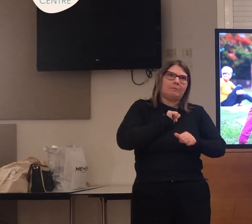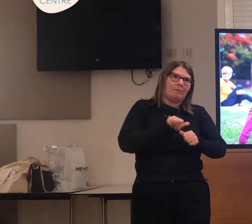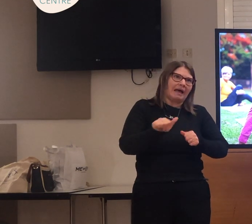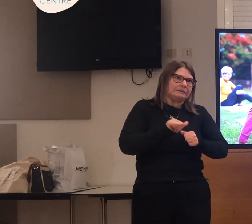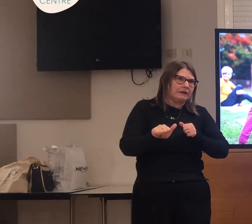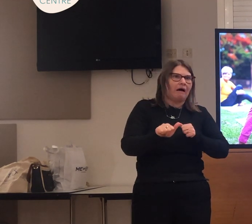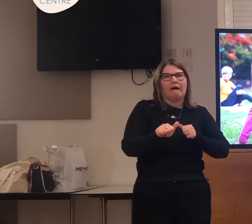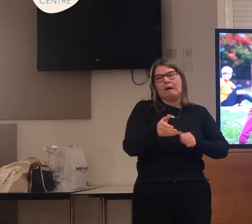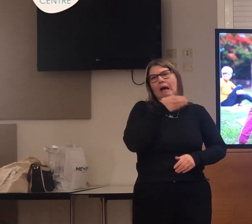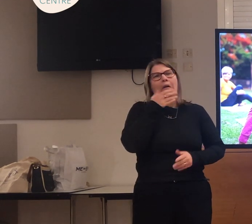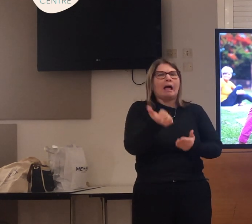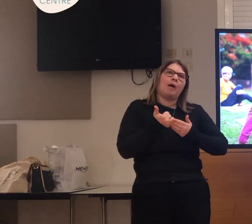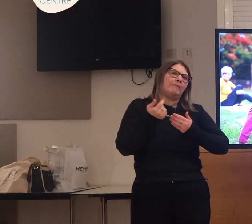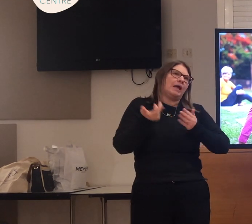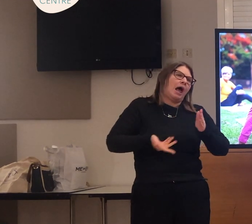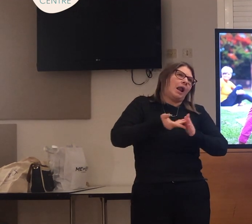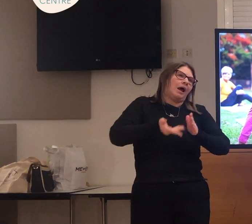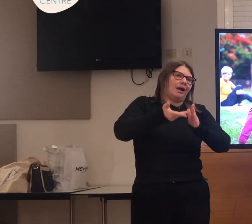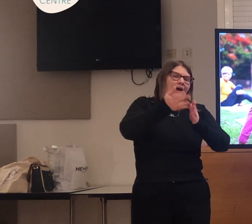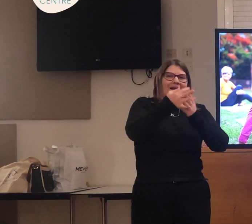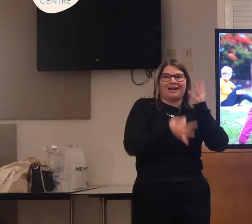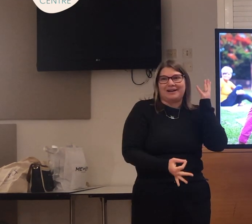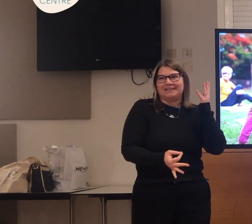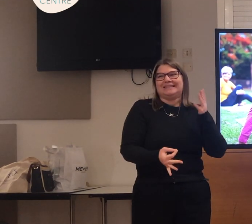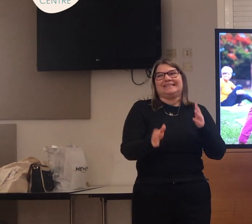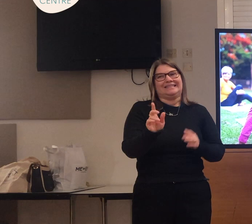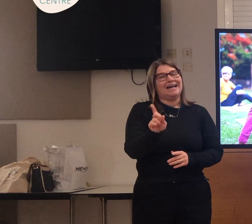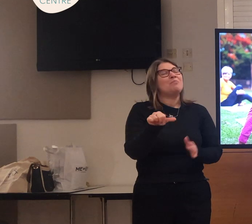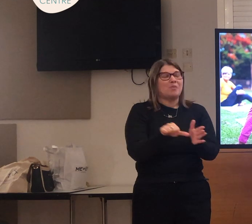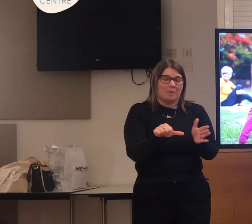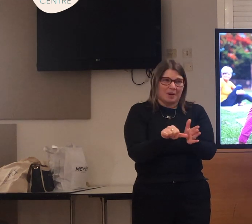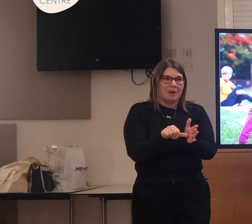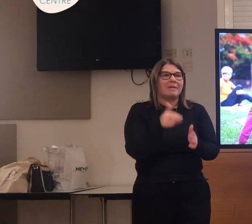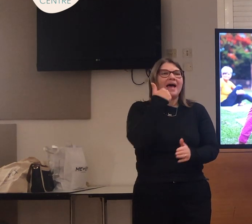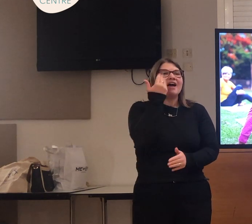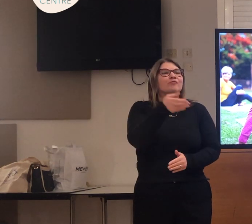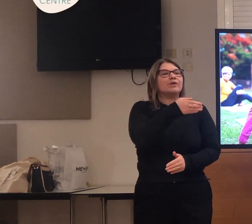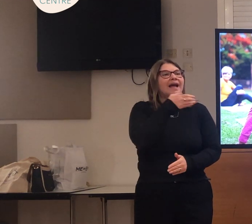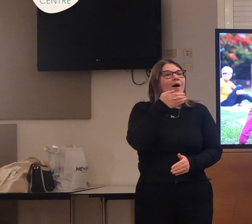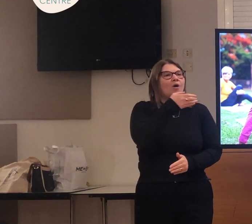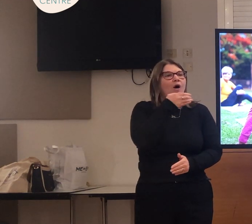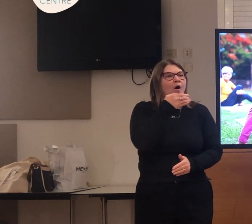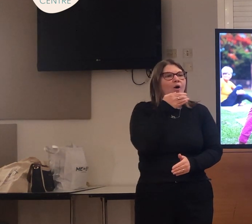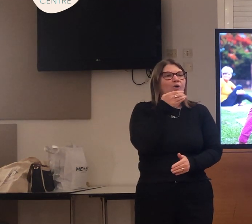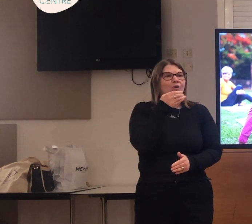alcohol gives you 7 calories. Every gram of